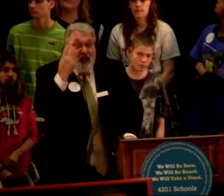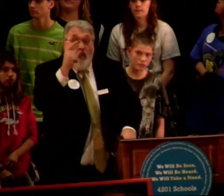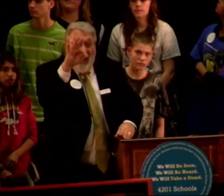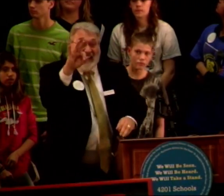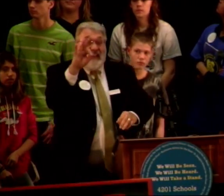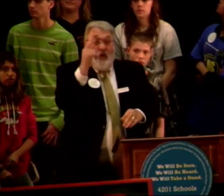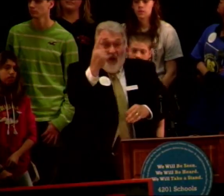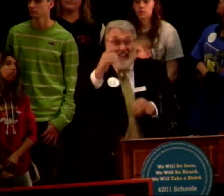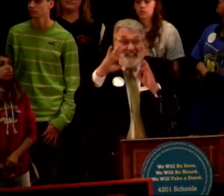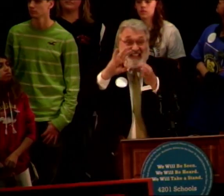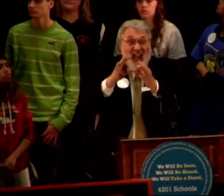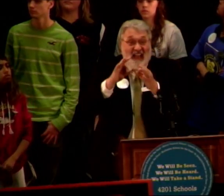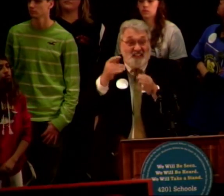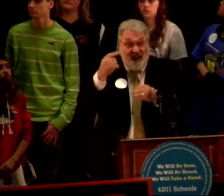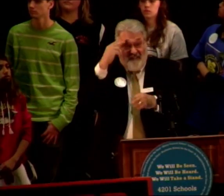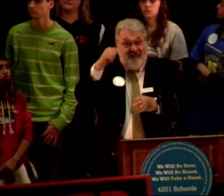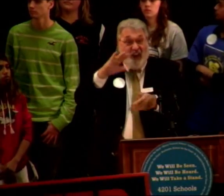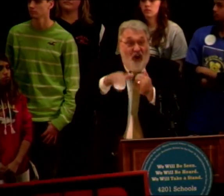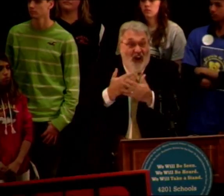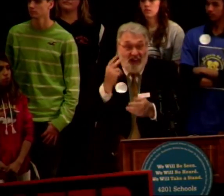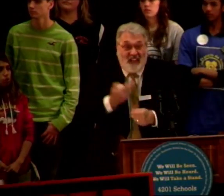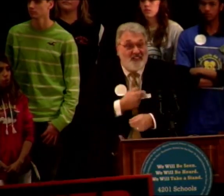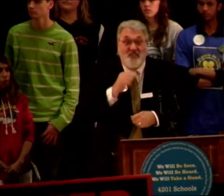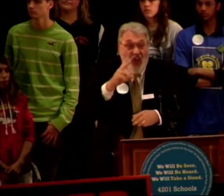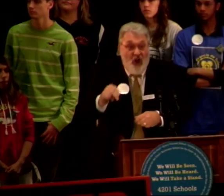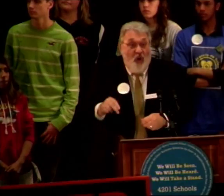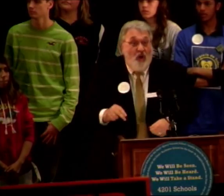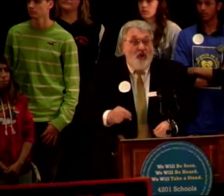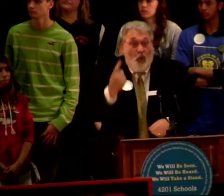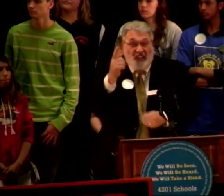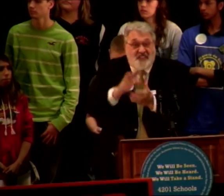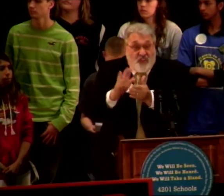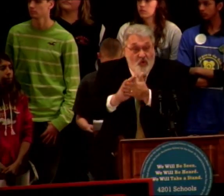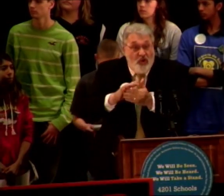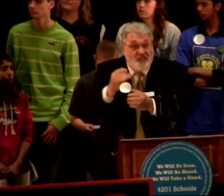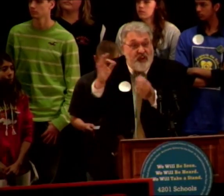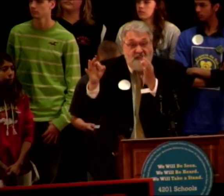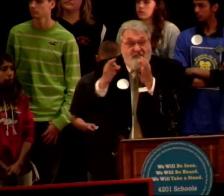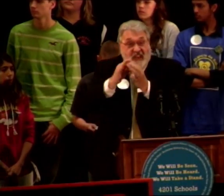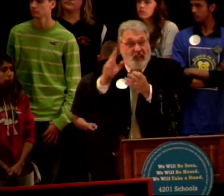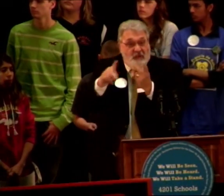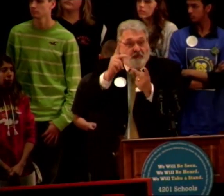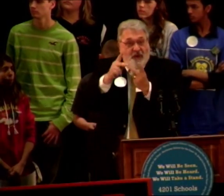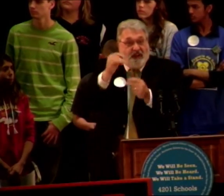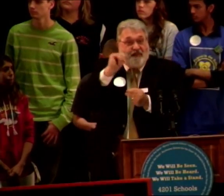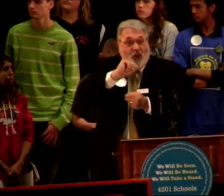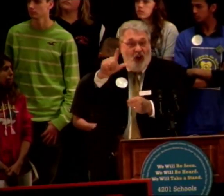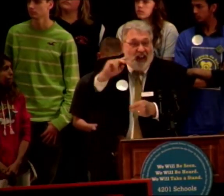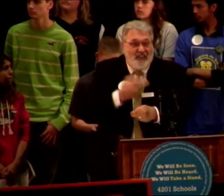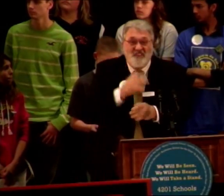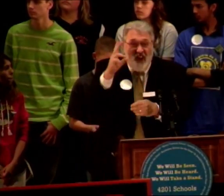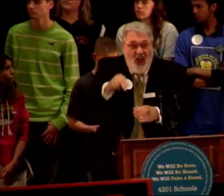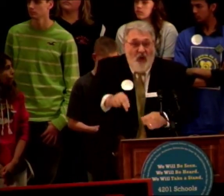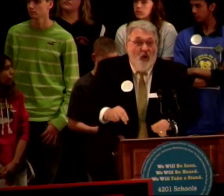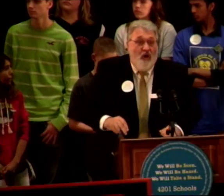things. One size is going to fit all of us? No. One school is going to fit and be perfect for all of us? No.